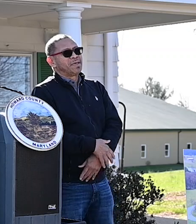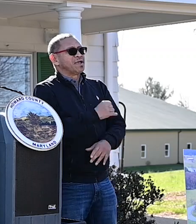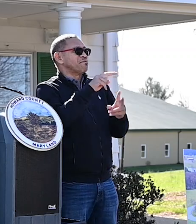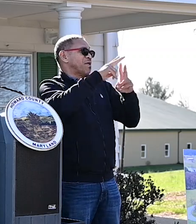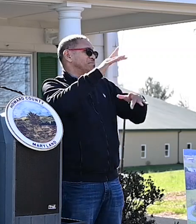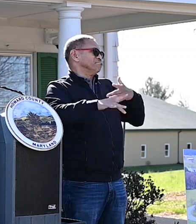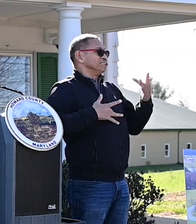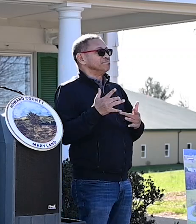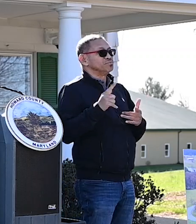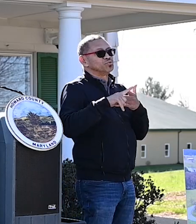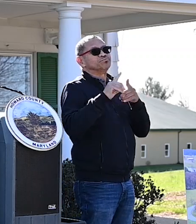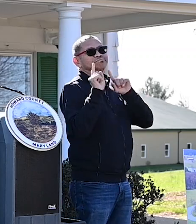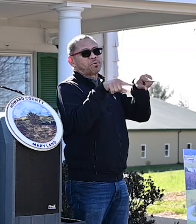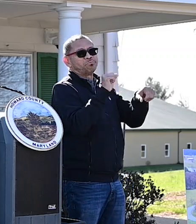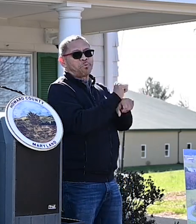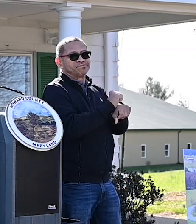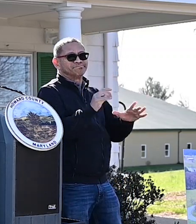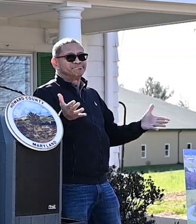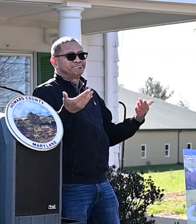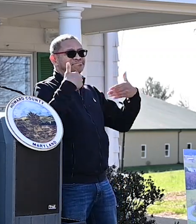very excited to get a tour.